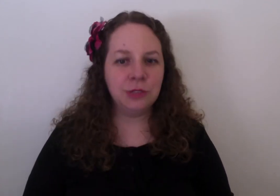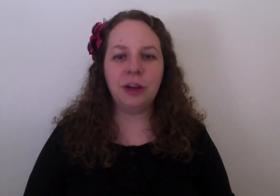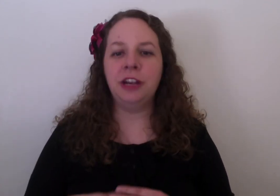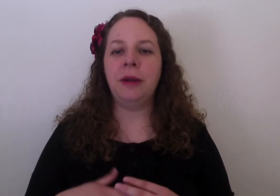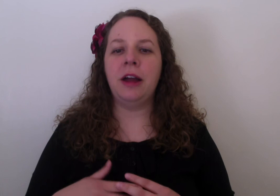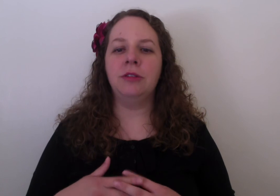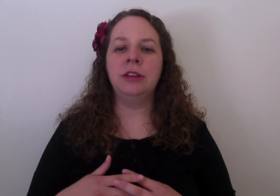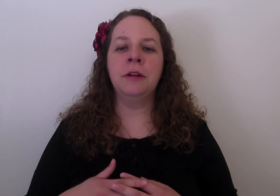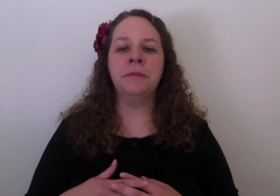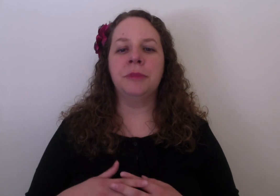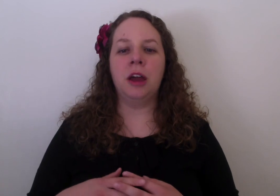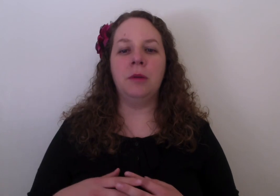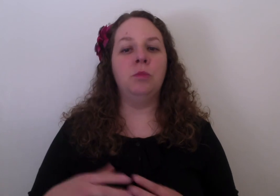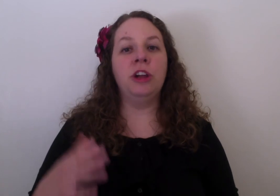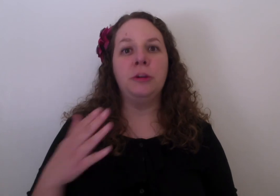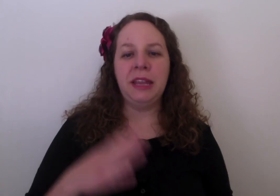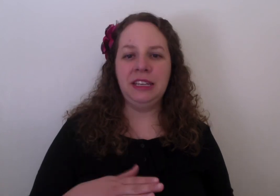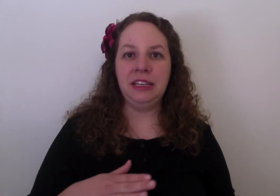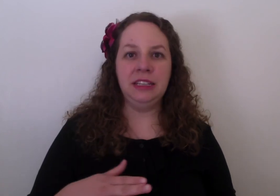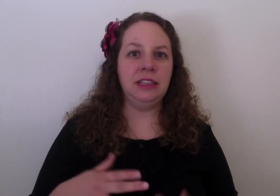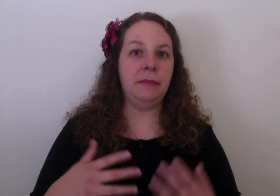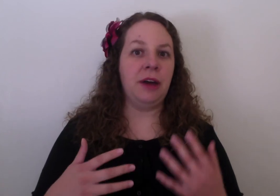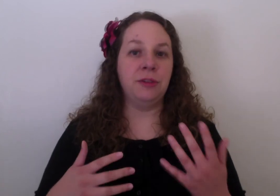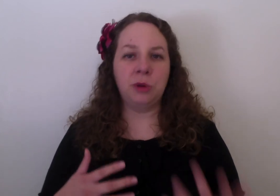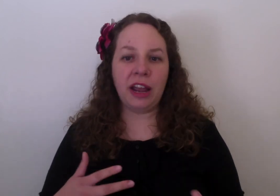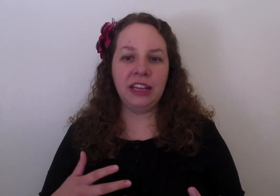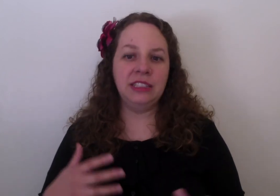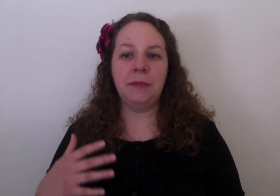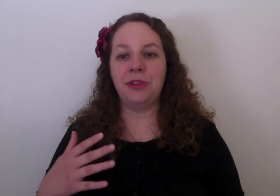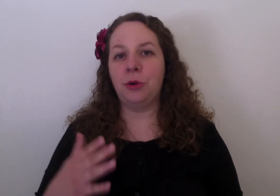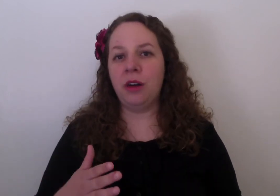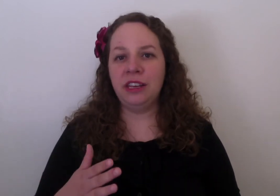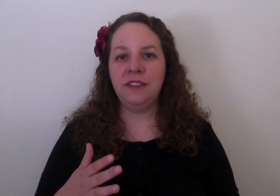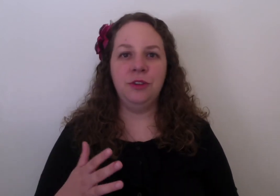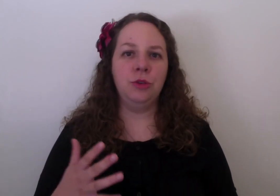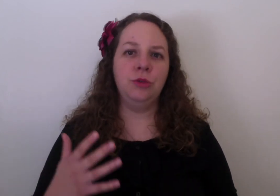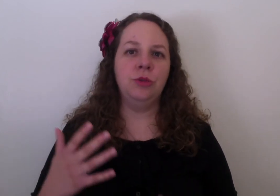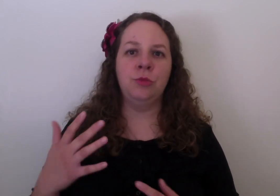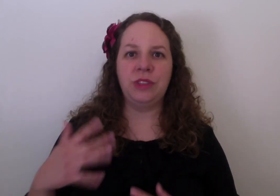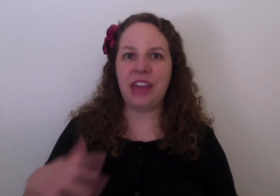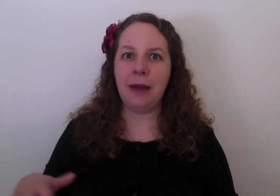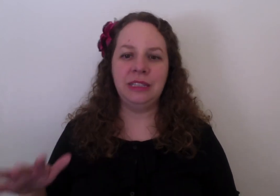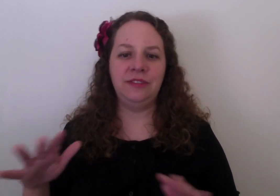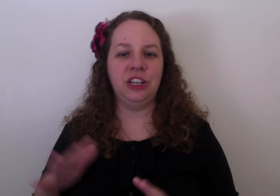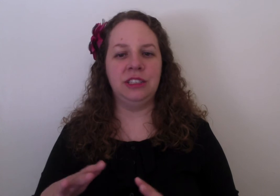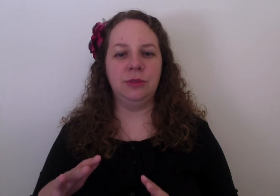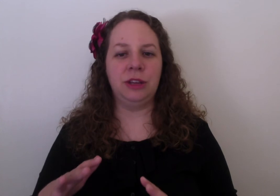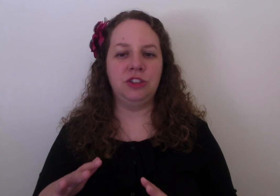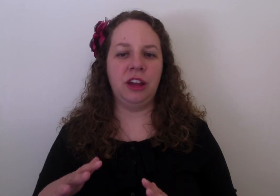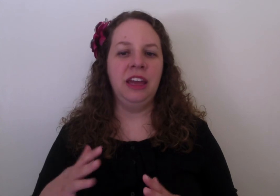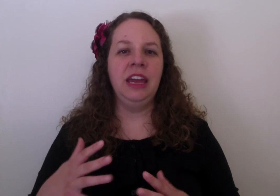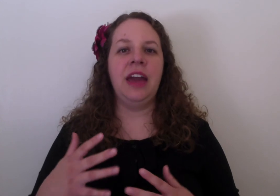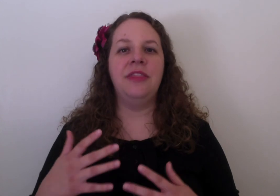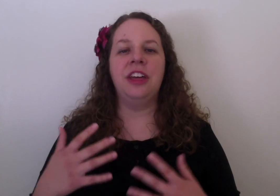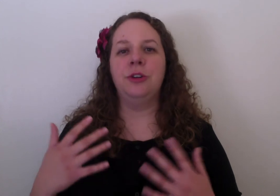running around? What your opinion is about the price, about the quality of food, what the atmosphere is in the restaurant, and then the